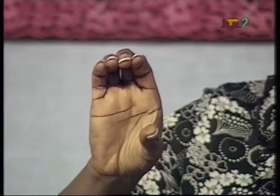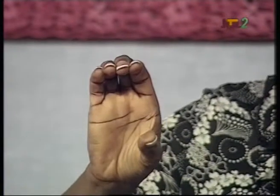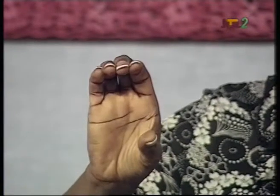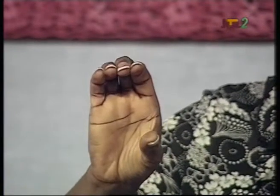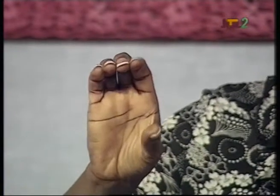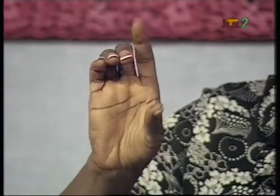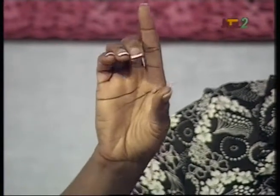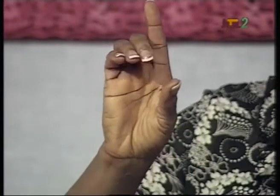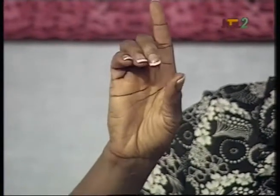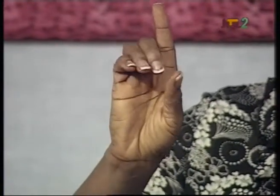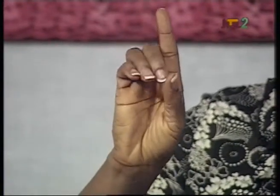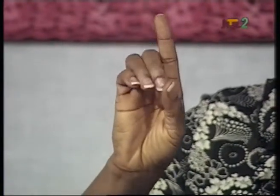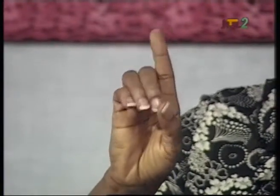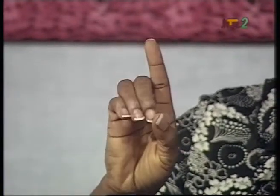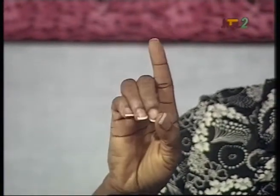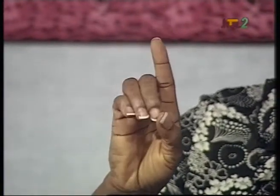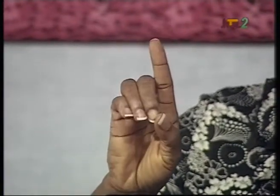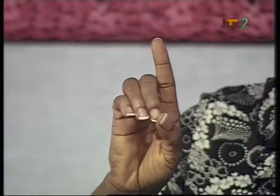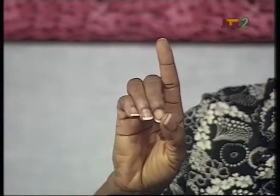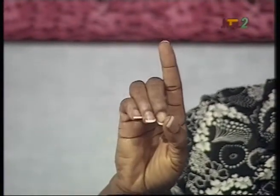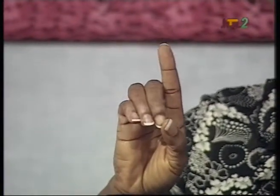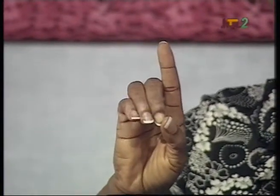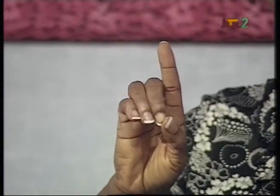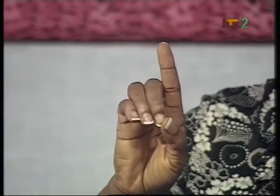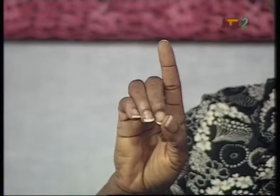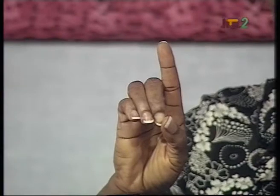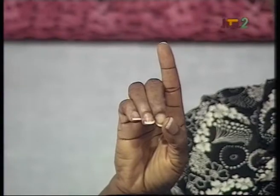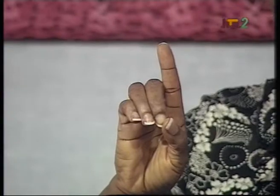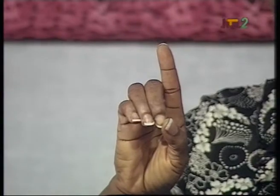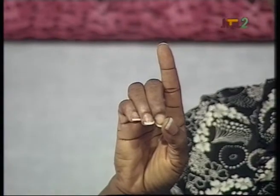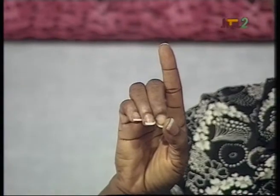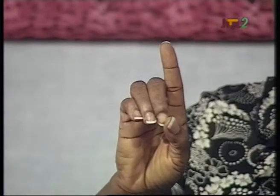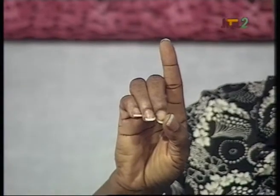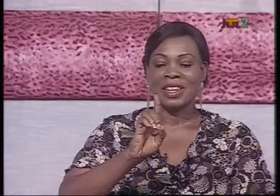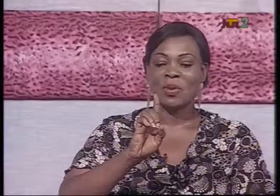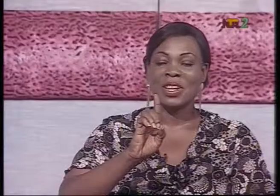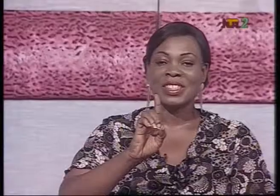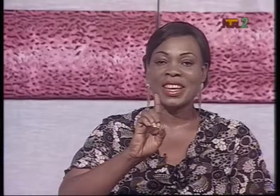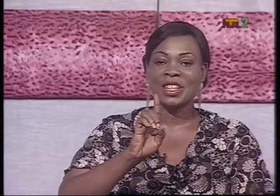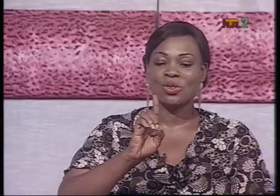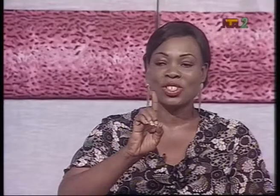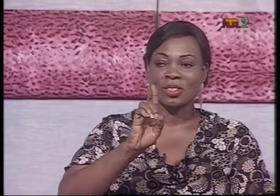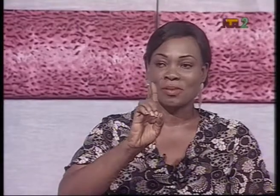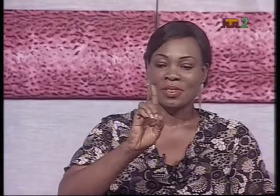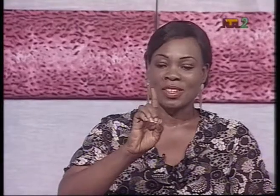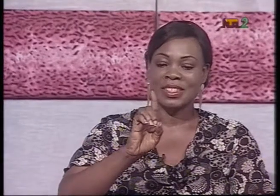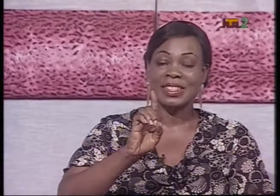C. And then we have D. Hello, another caller. Let me quickly take A to G. This is